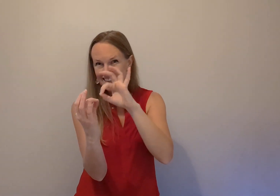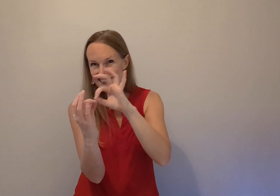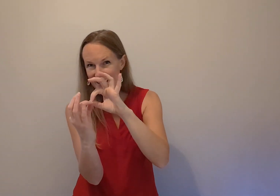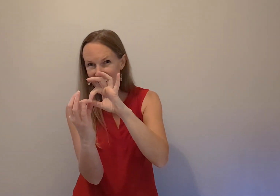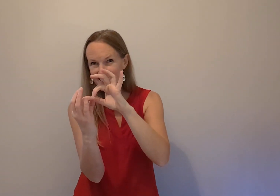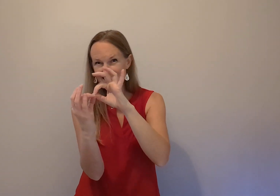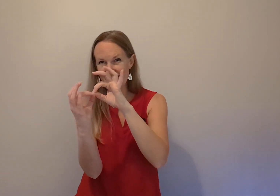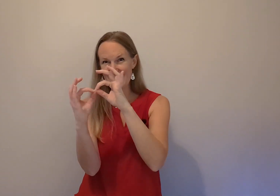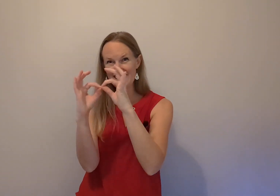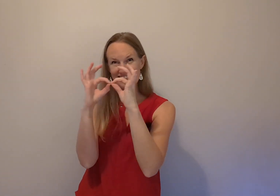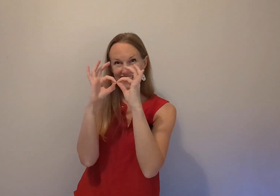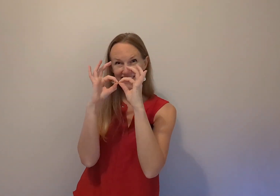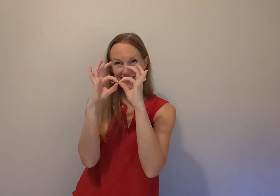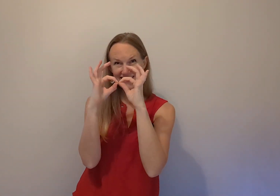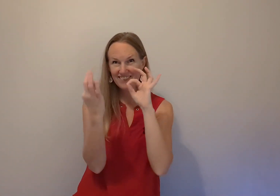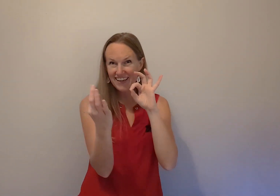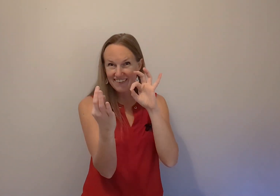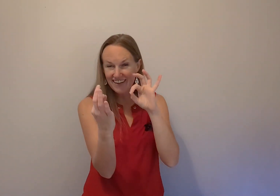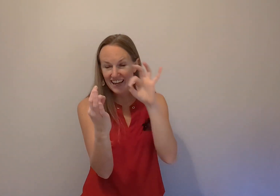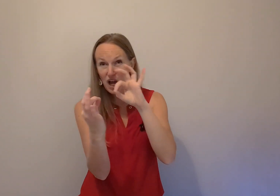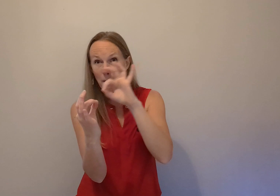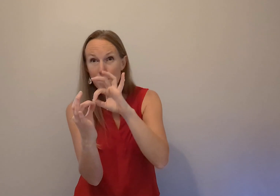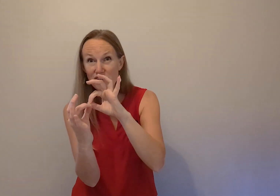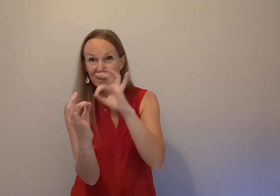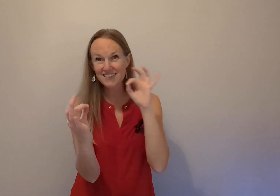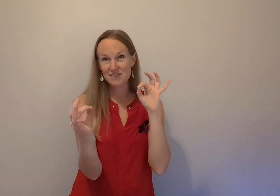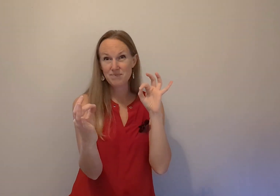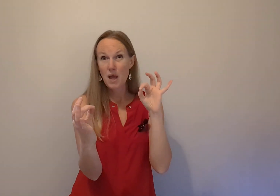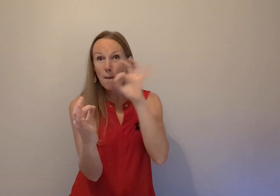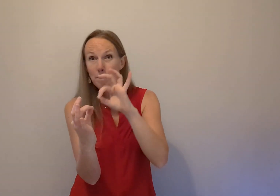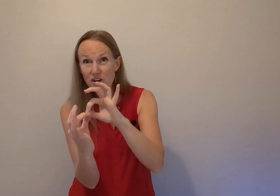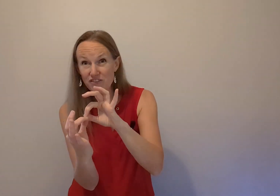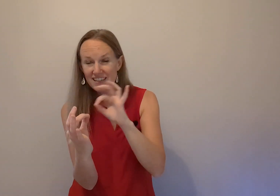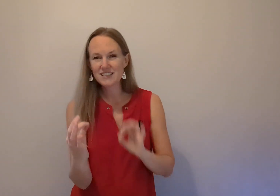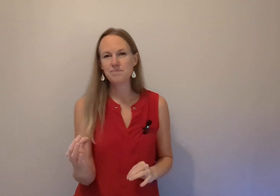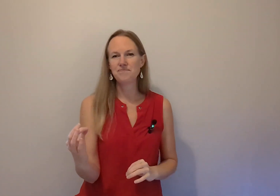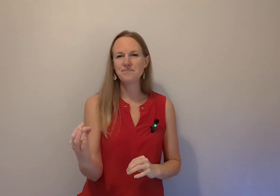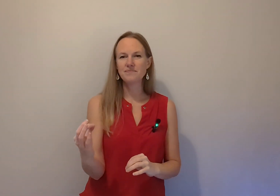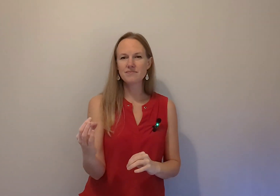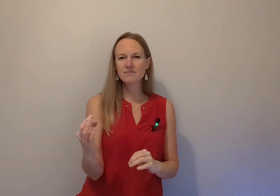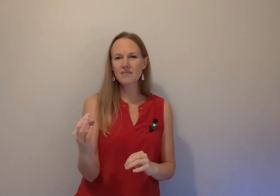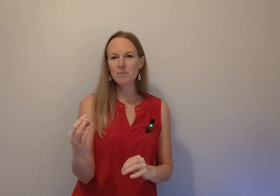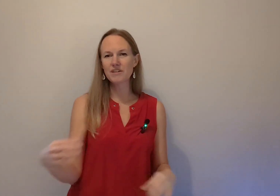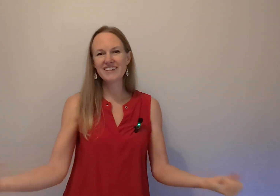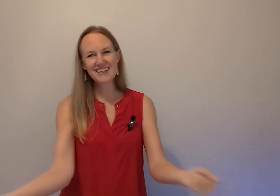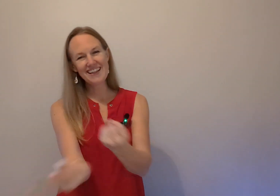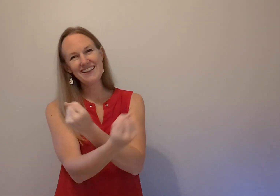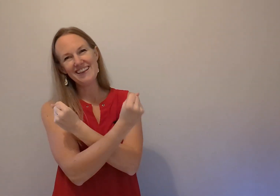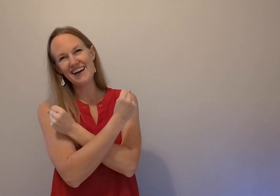hits that non-dominant hand where the fingers come together, okay? Perfect, perfect, perfect, and then